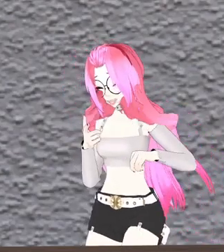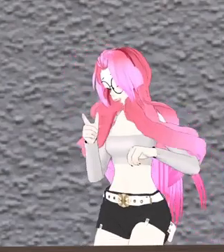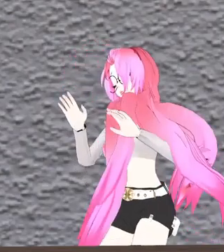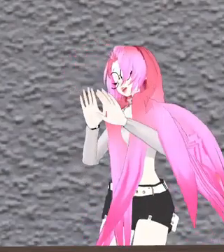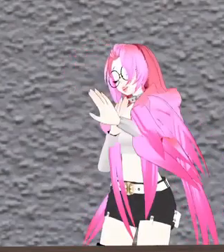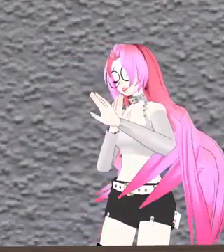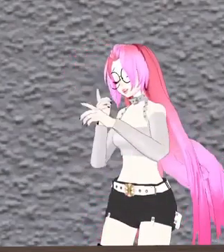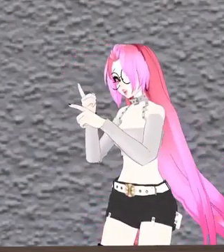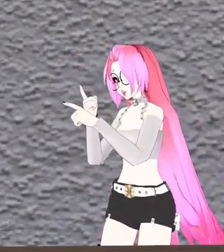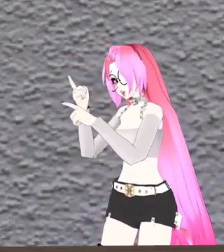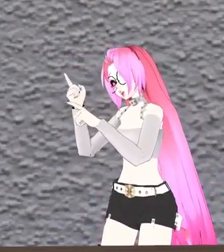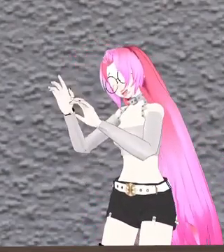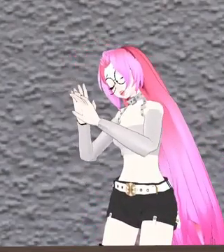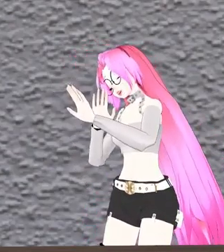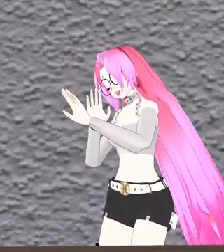You're fine. I'm joking. You're fine.